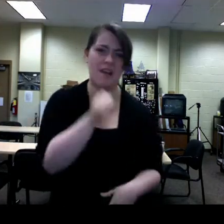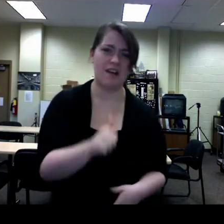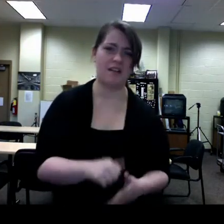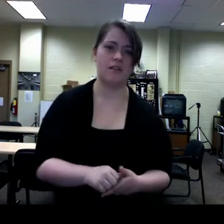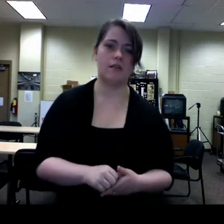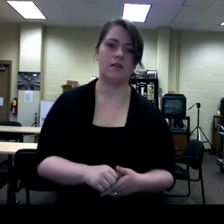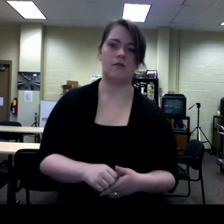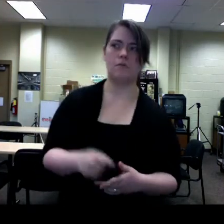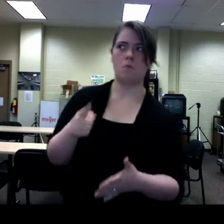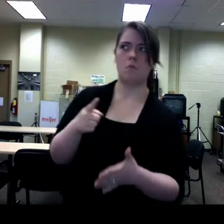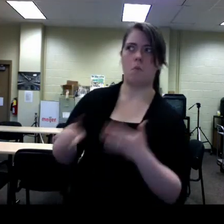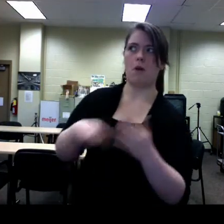this?